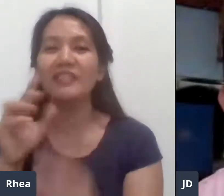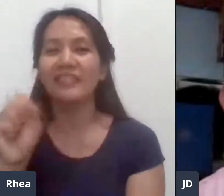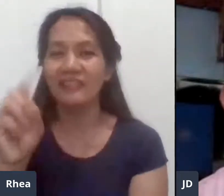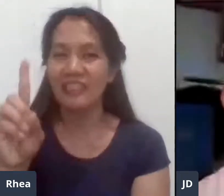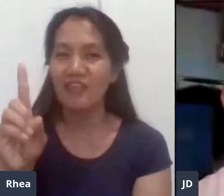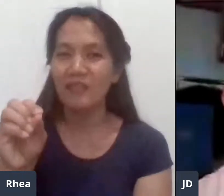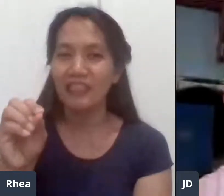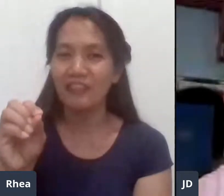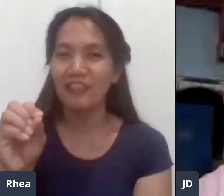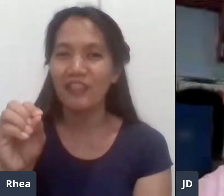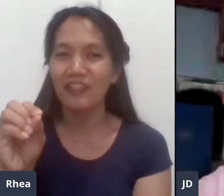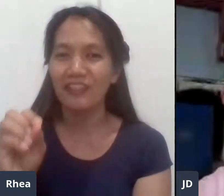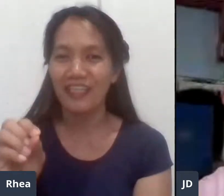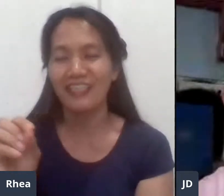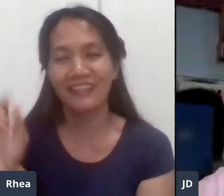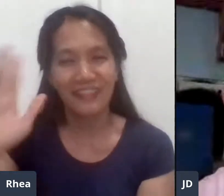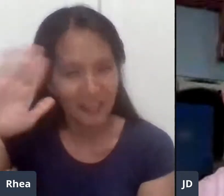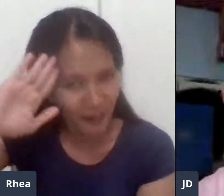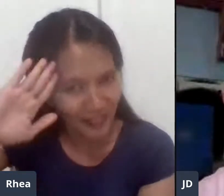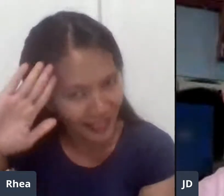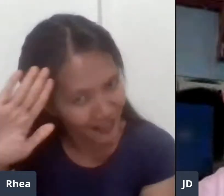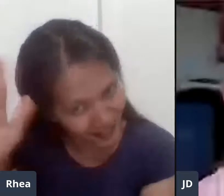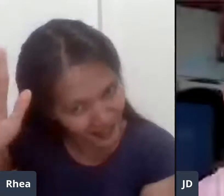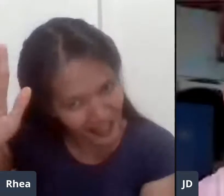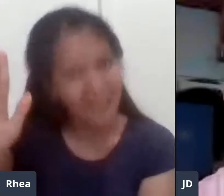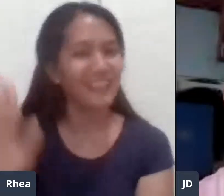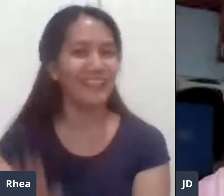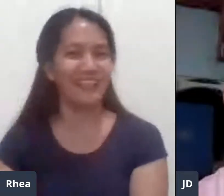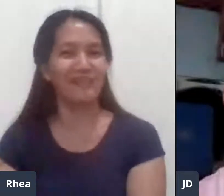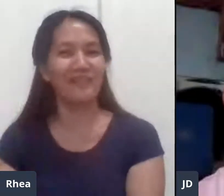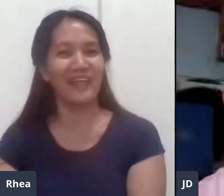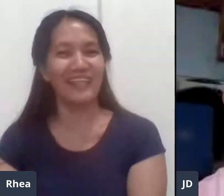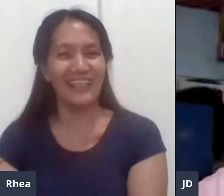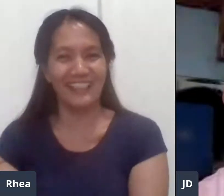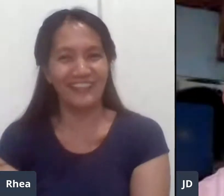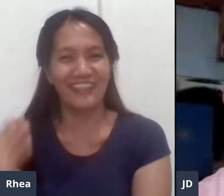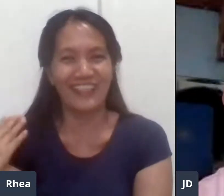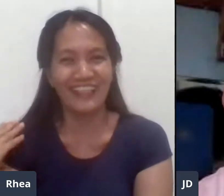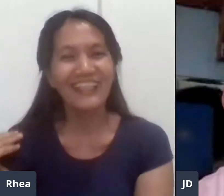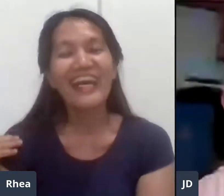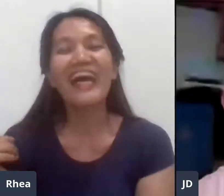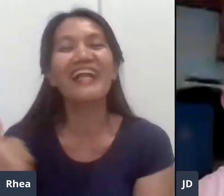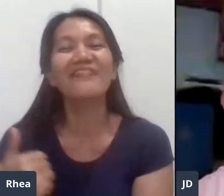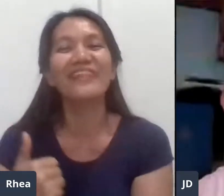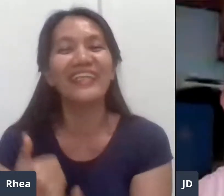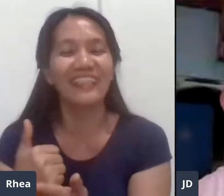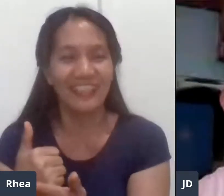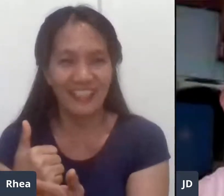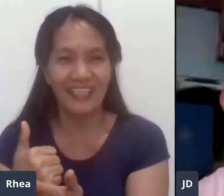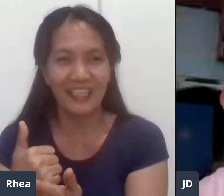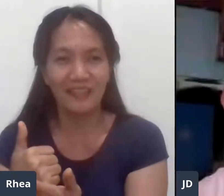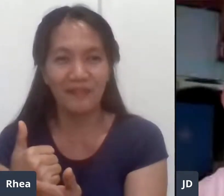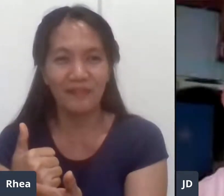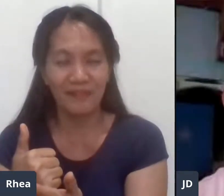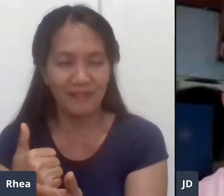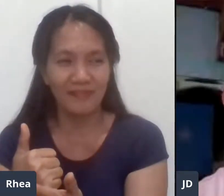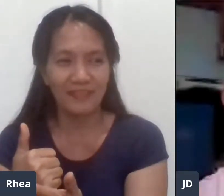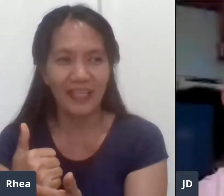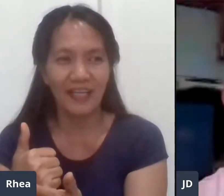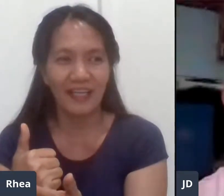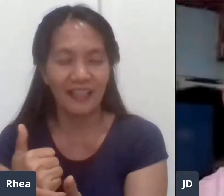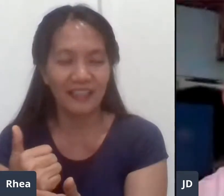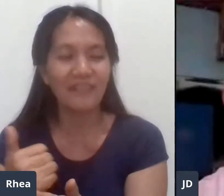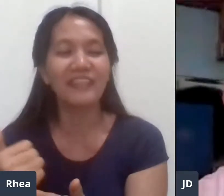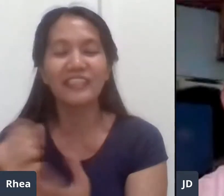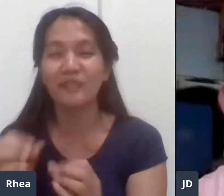inclusion program for our deaf learners. Thank you so much, SBO Mandaluyong, and especially Sir JD and Ma'am Arias